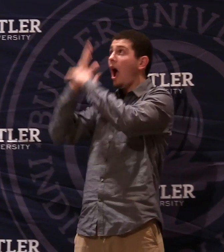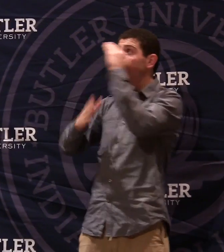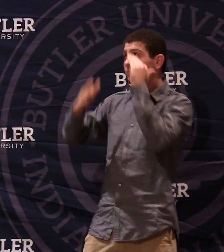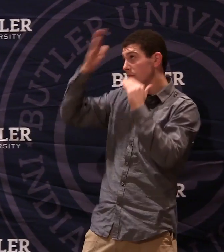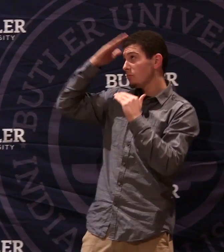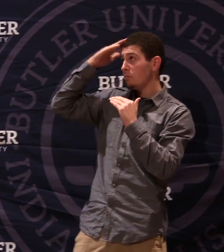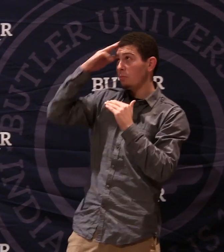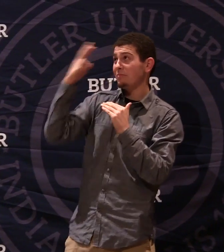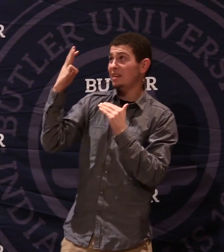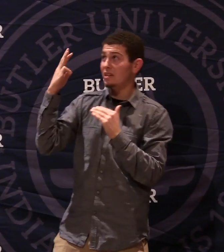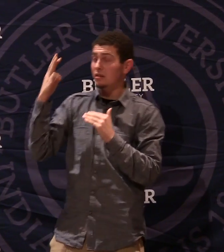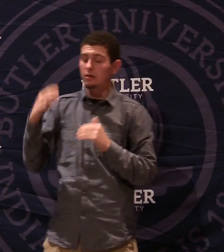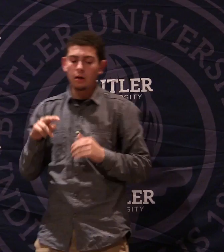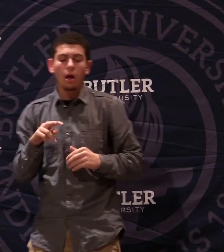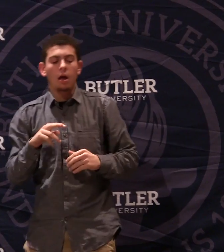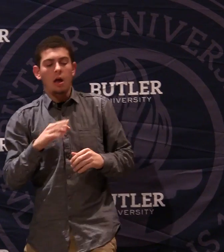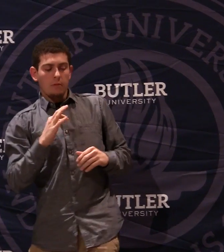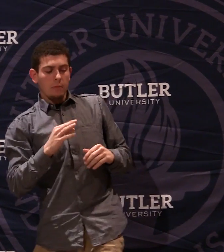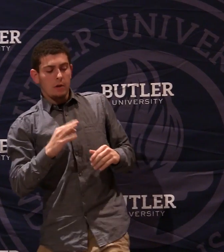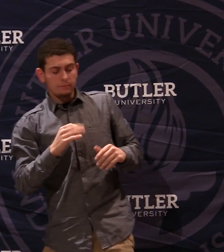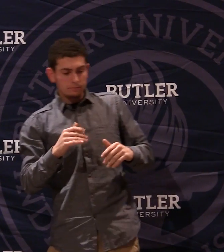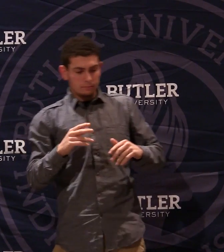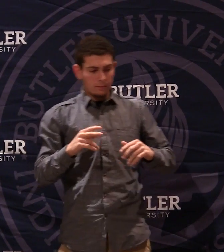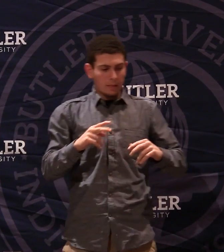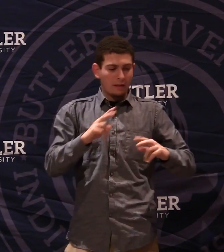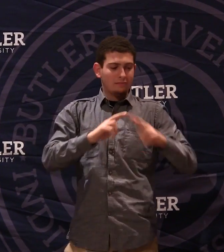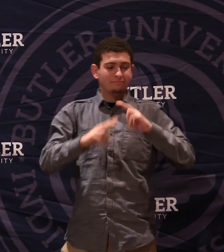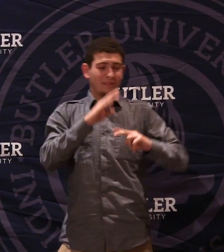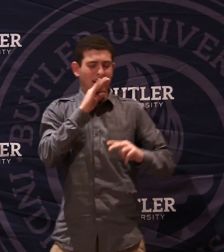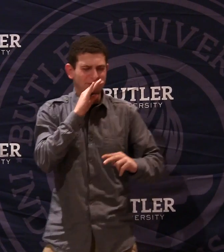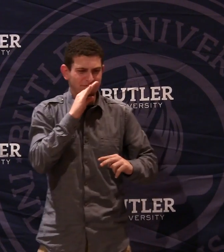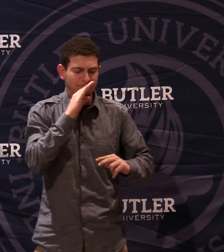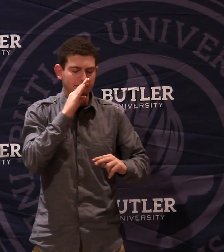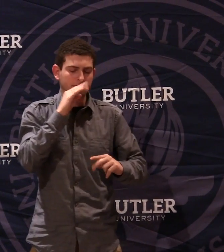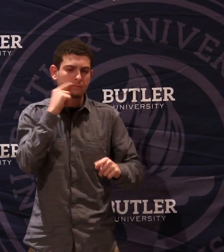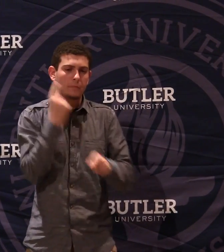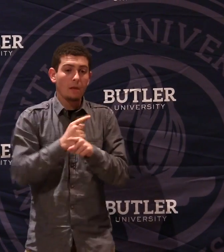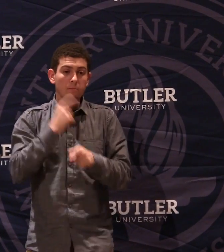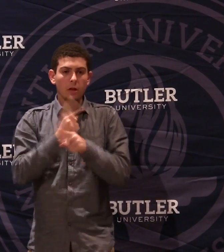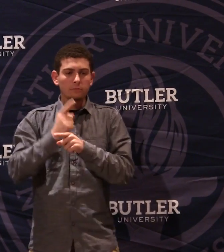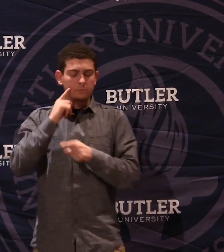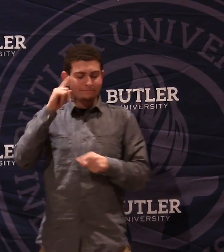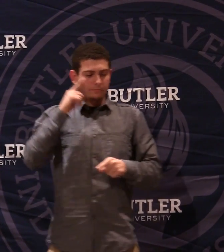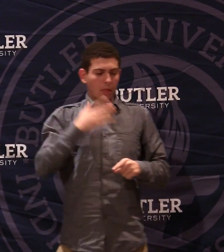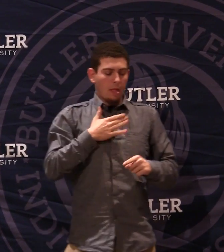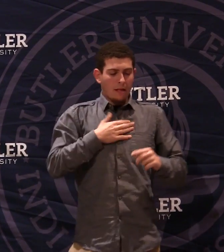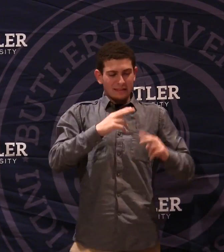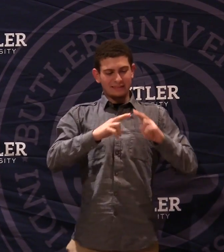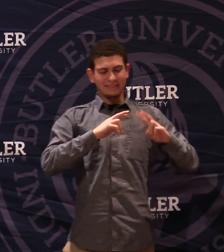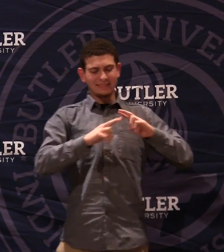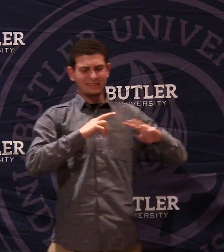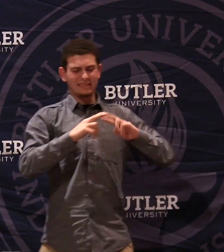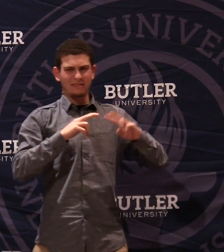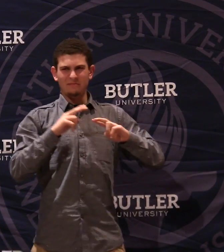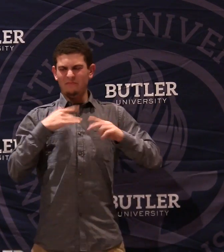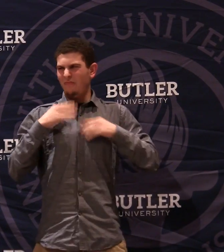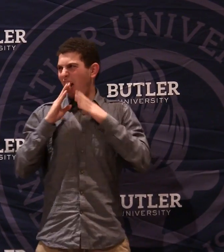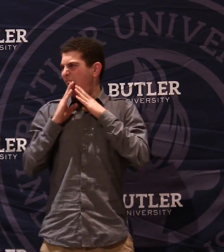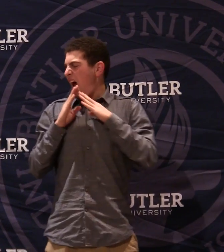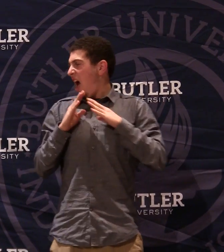sit. And he says he wants 2 on the side, 3 on the top for his haircut. And so the barber cuts his hair and